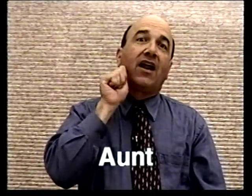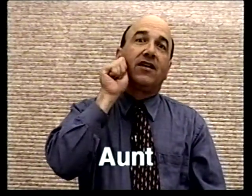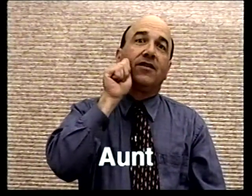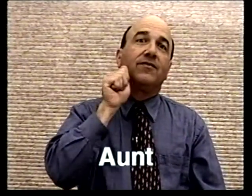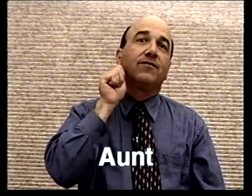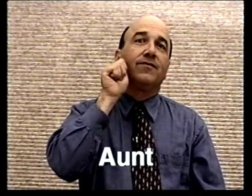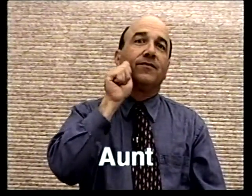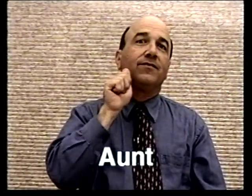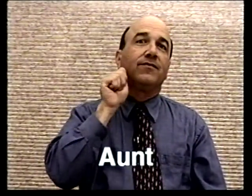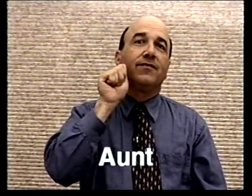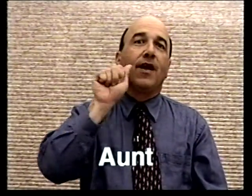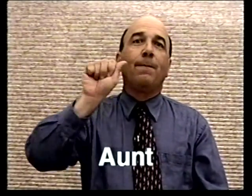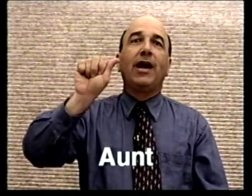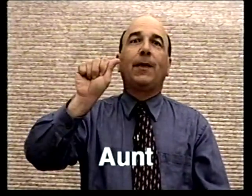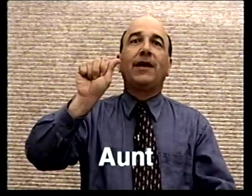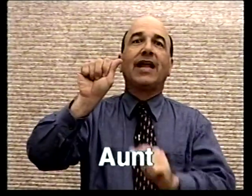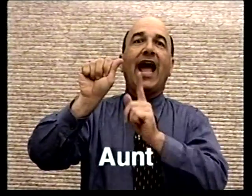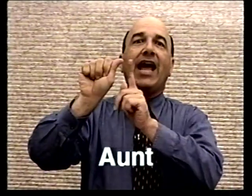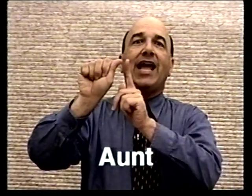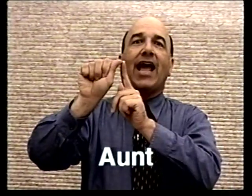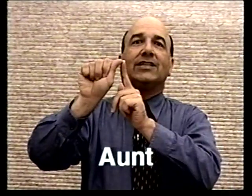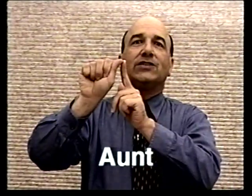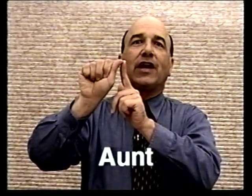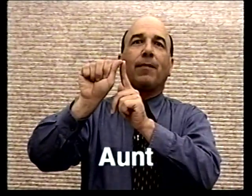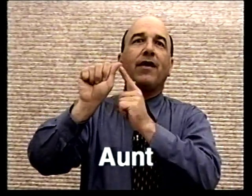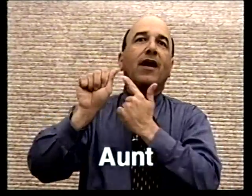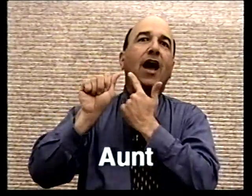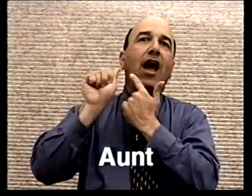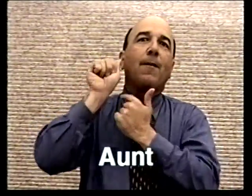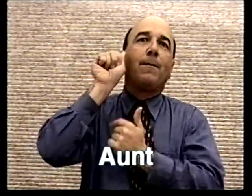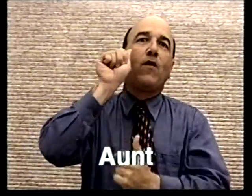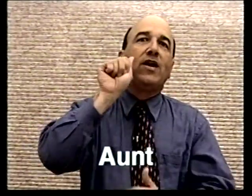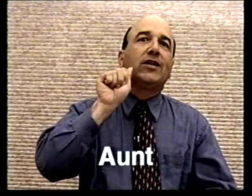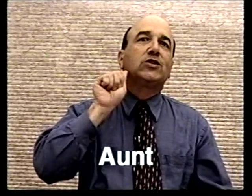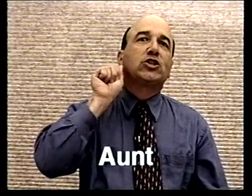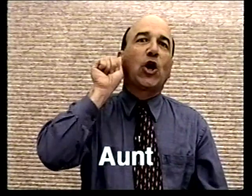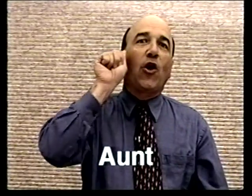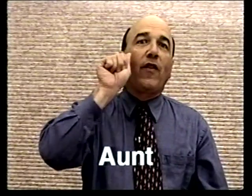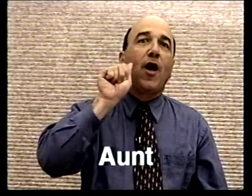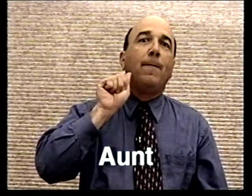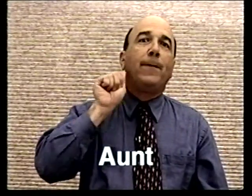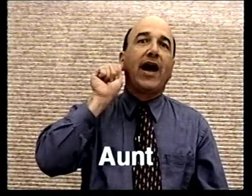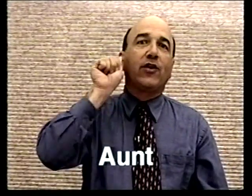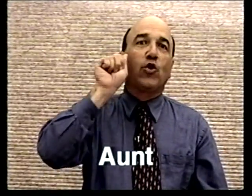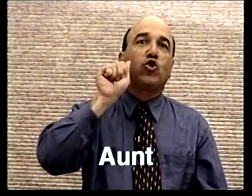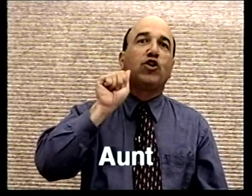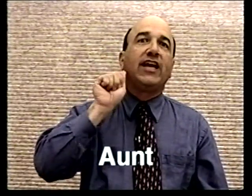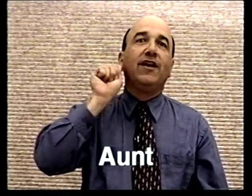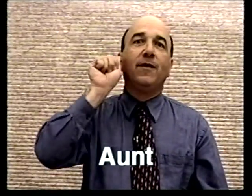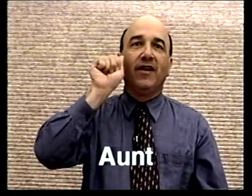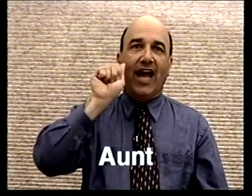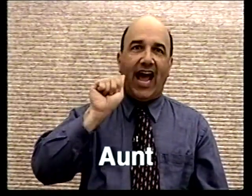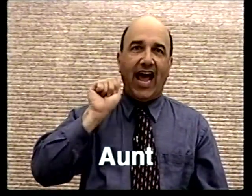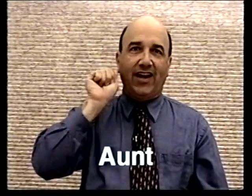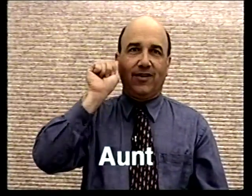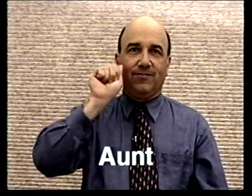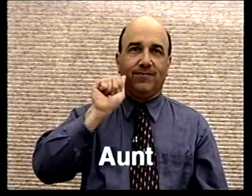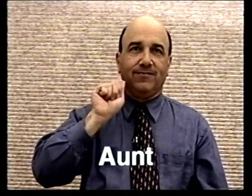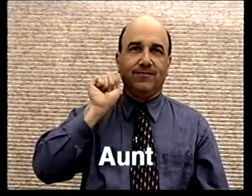And make it a hand shape and move it in a circle by your cheek.